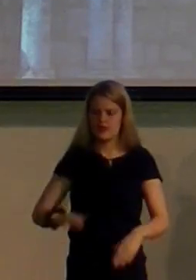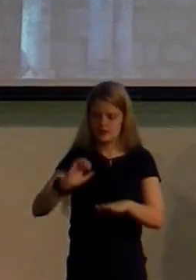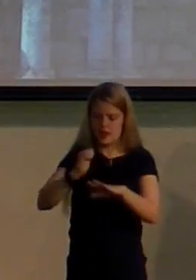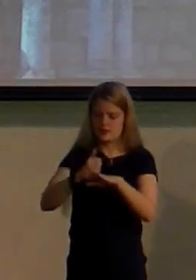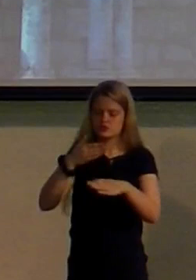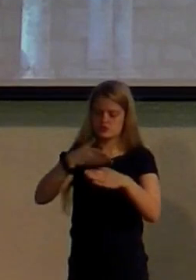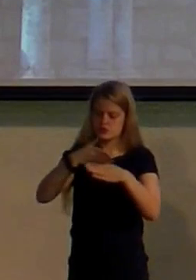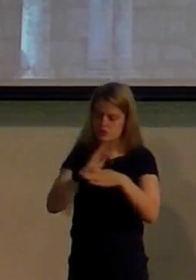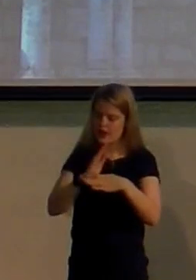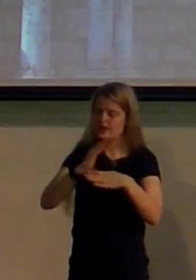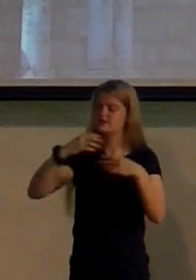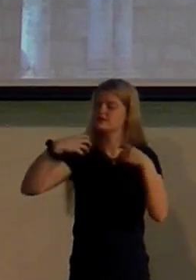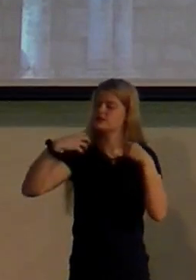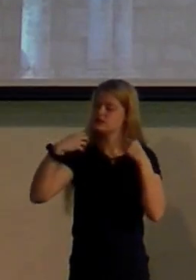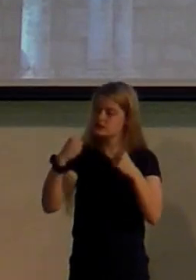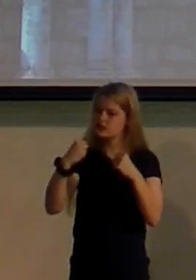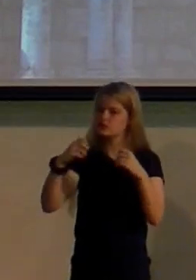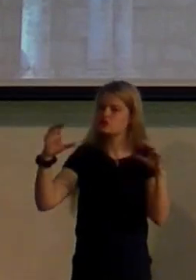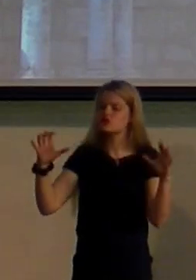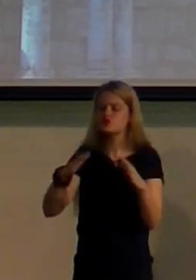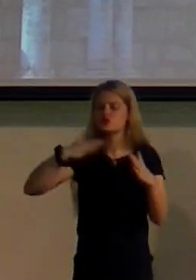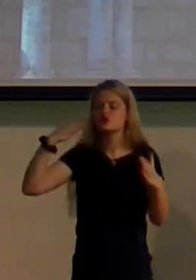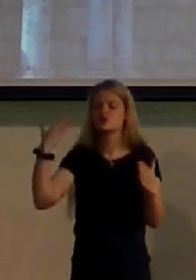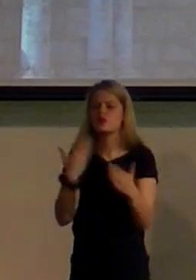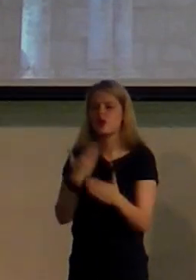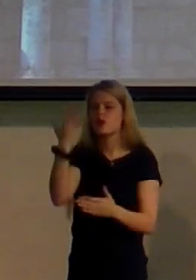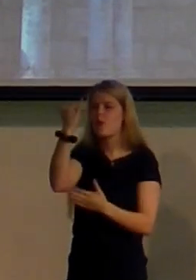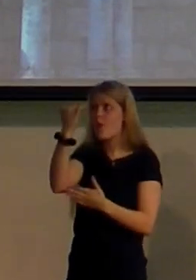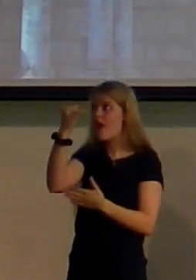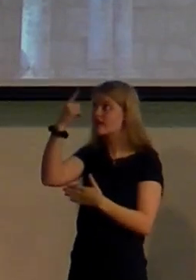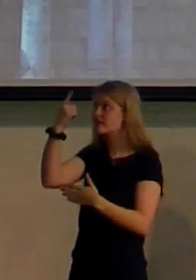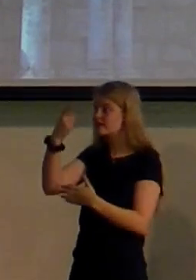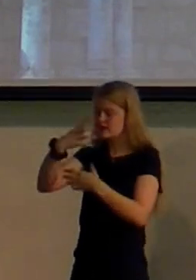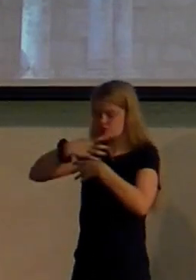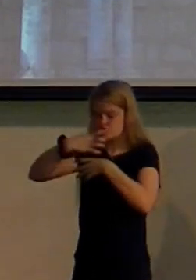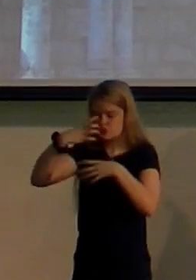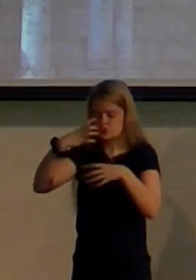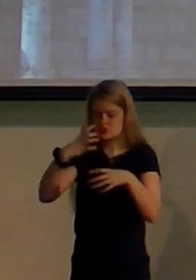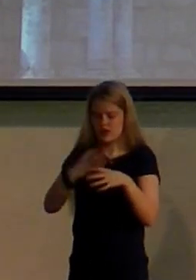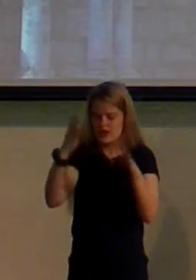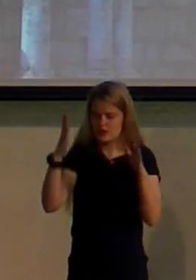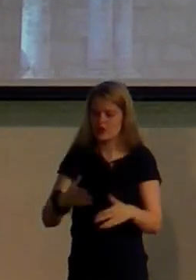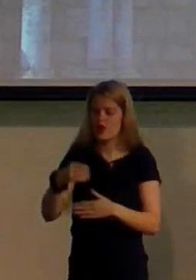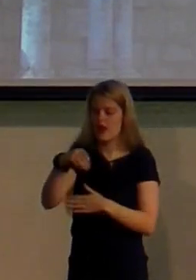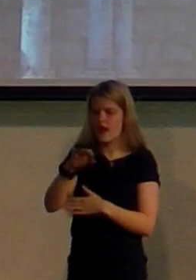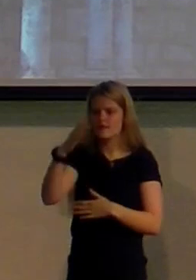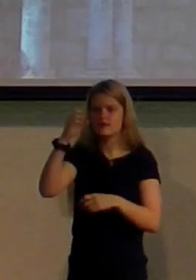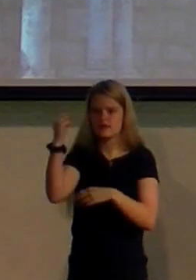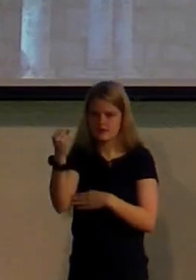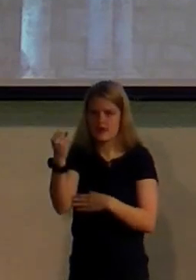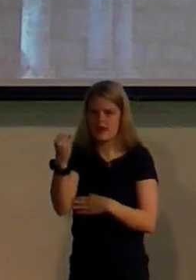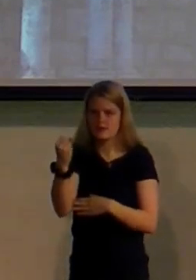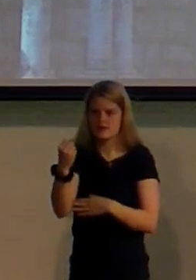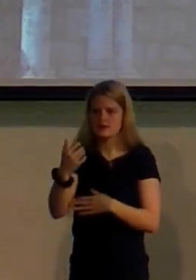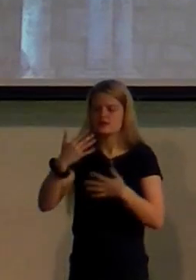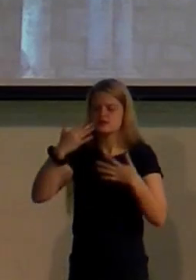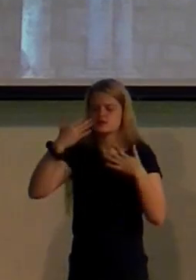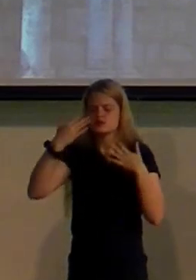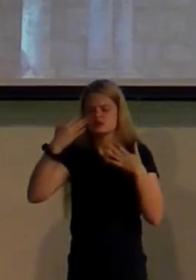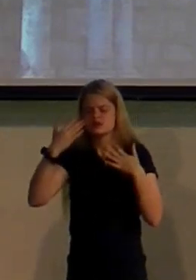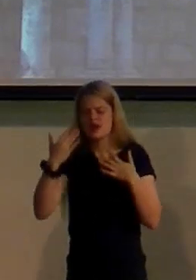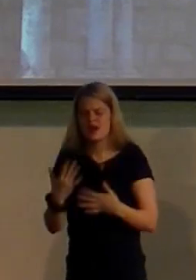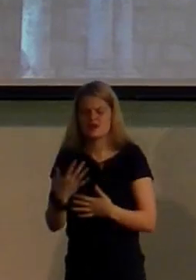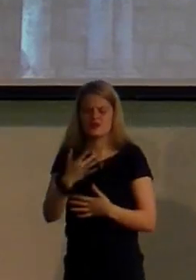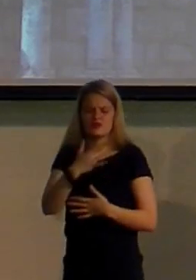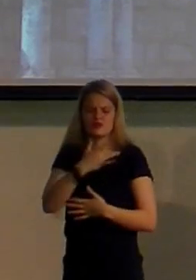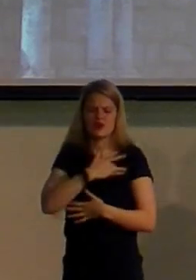to do good, because He's the creator of the Sabbath. Jesus grieves greatly over their hardness of heart.